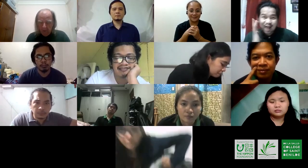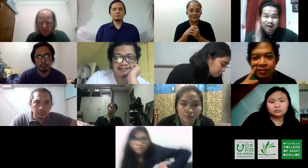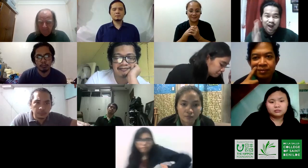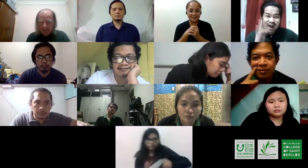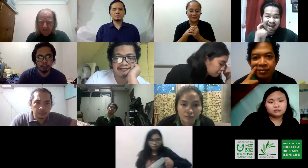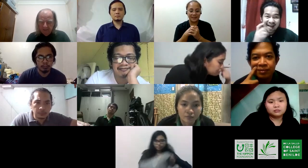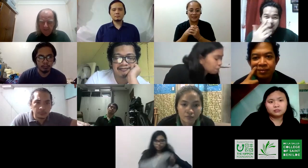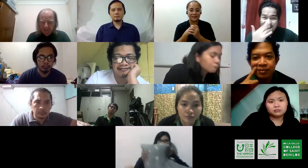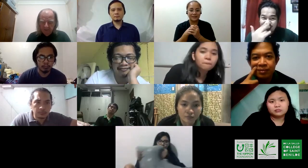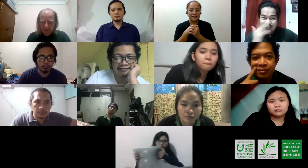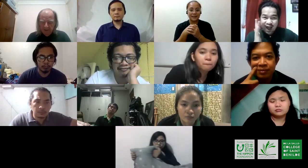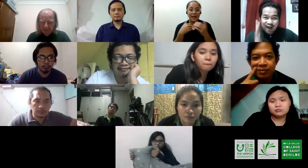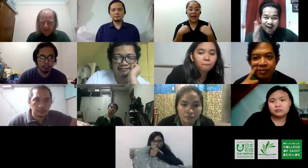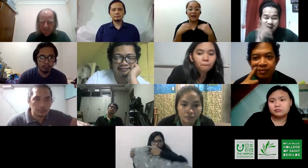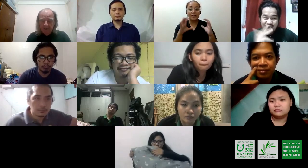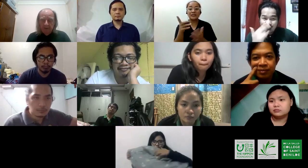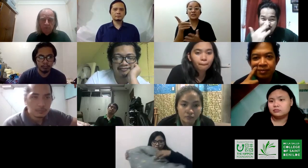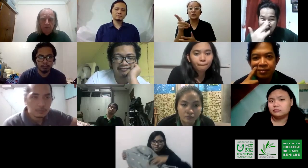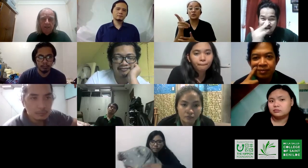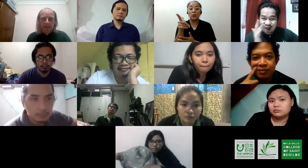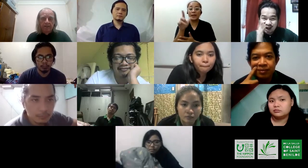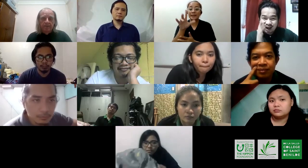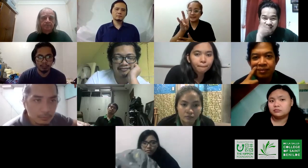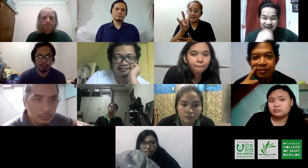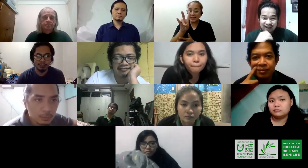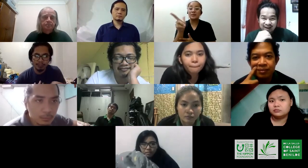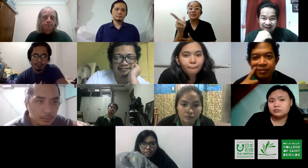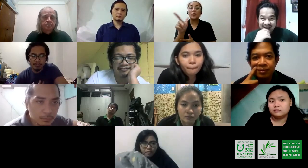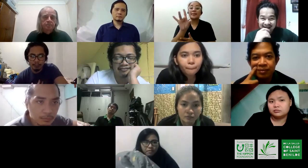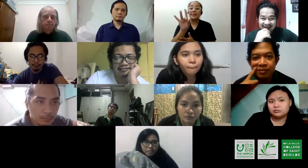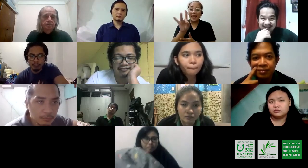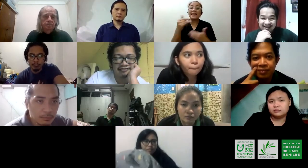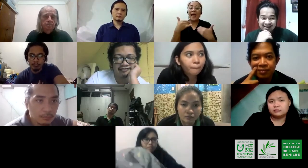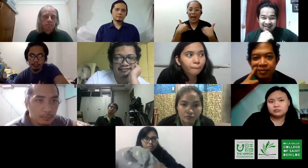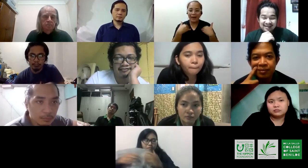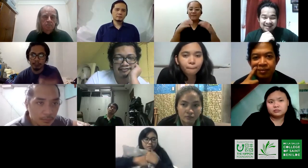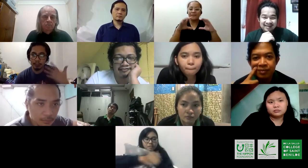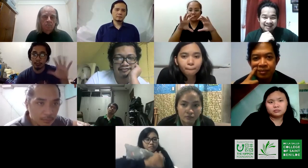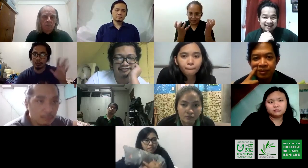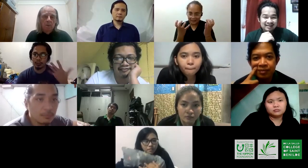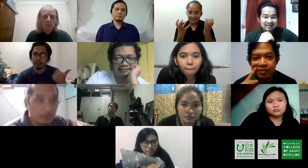That we will have class on the 27th and 28th.